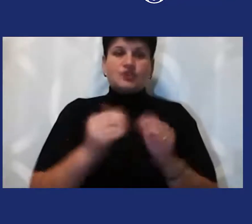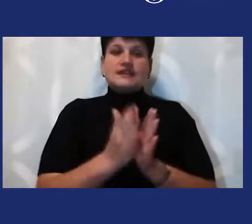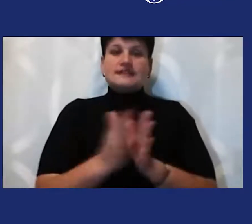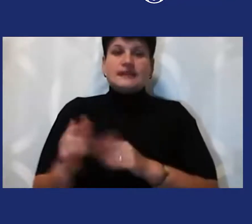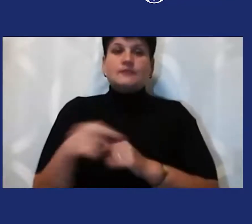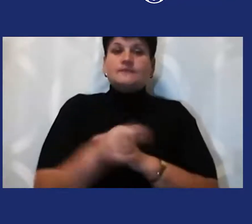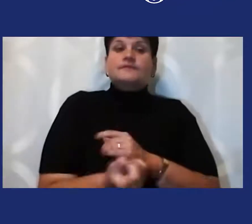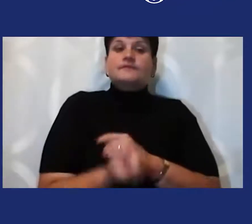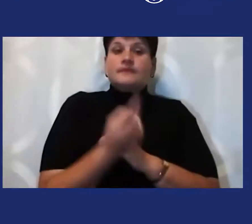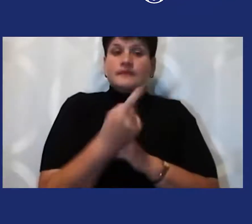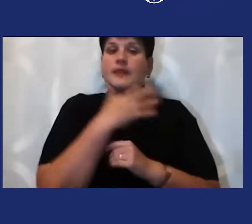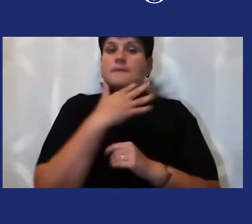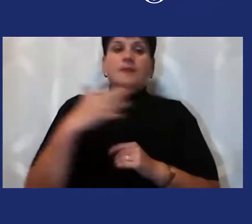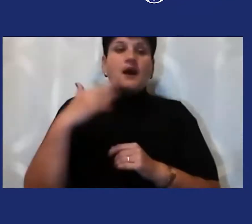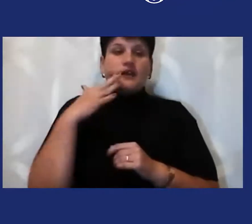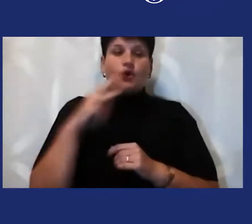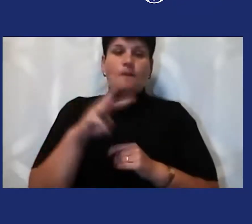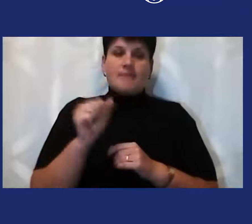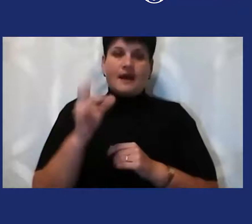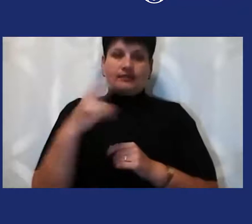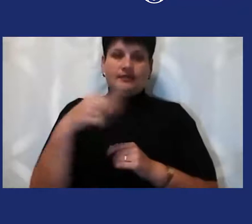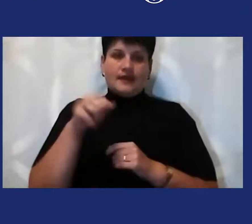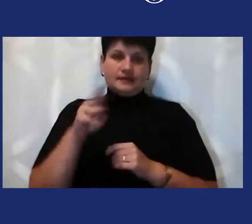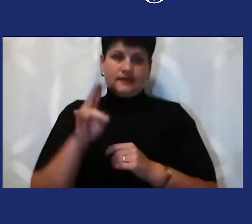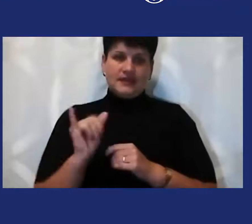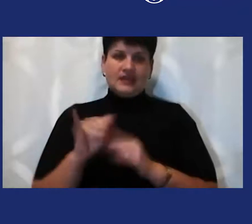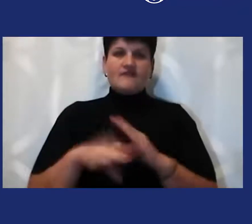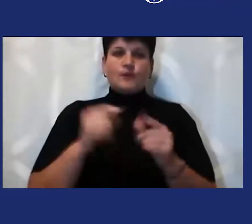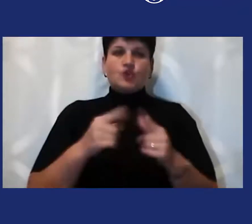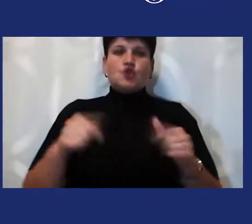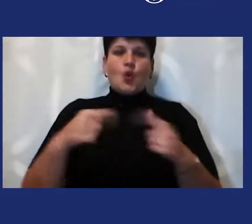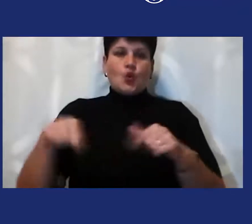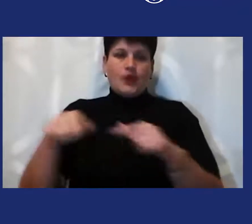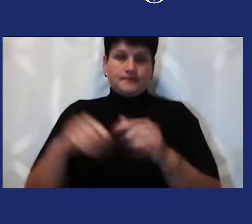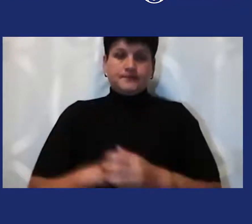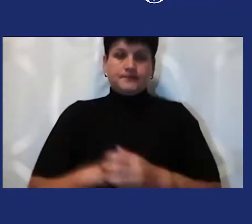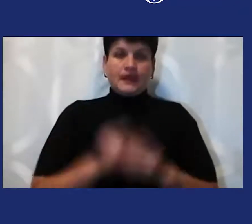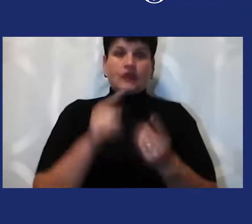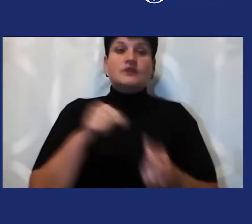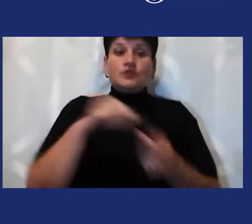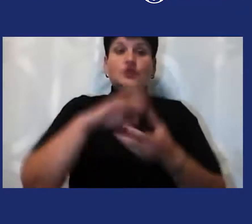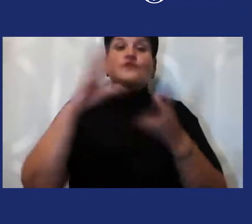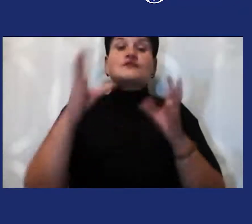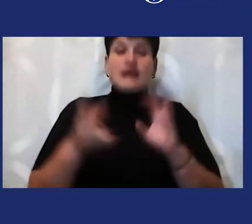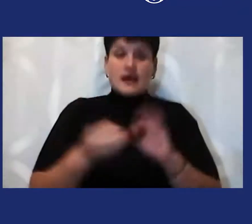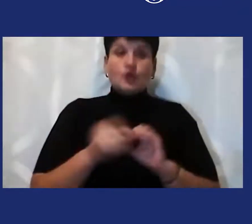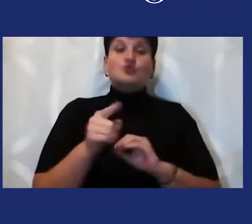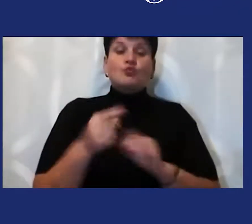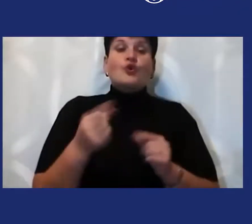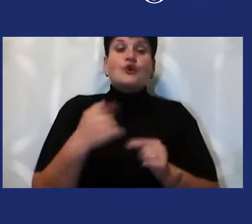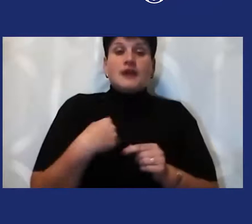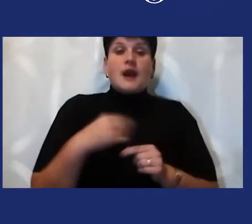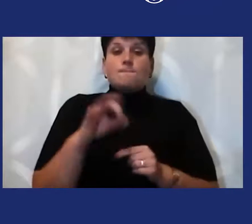single mandate electoral system, which has been quite customary thing for